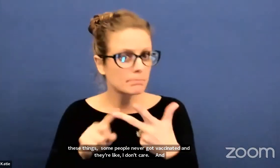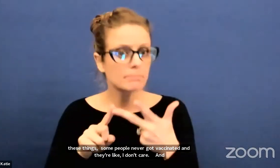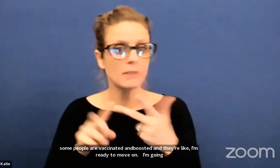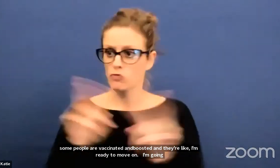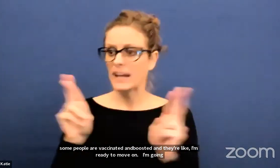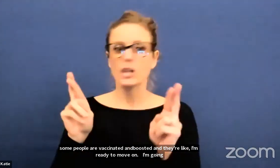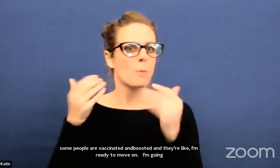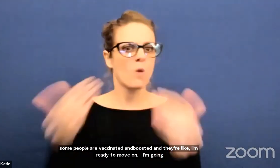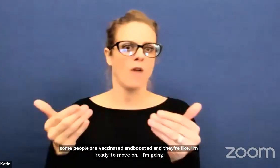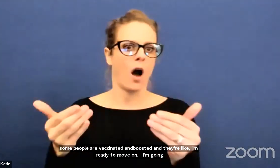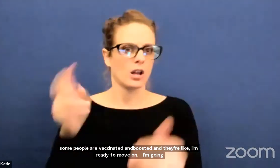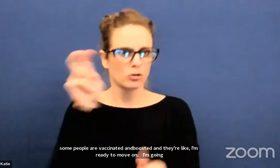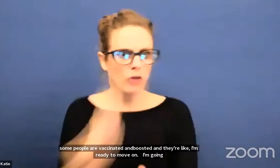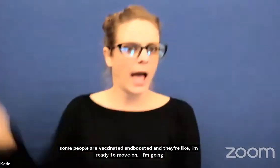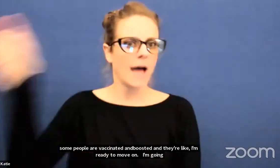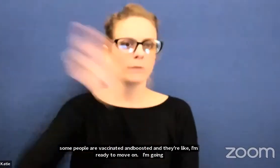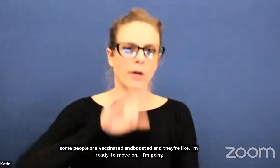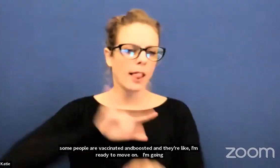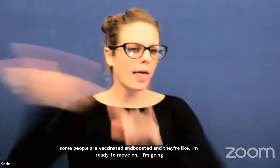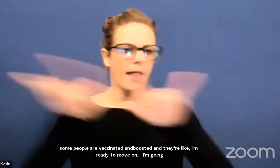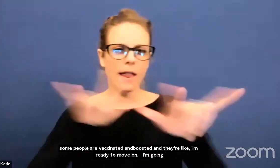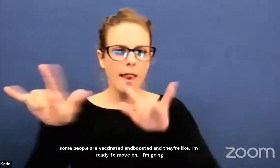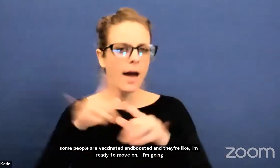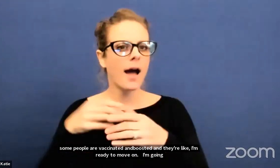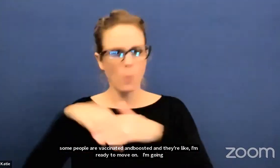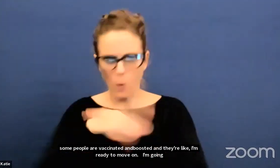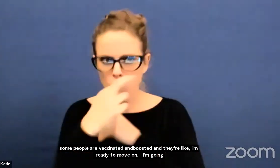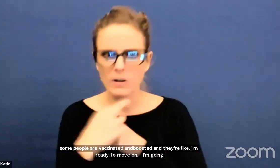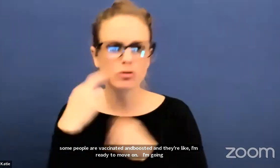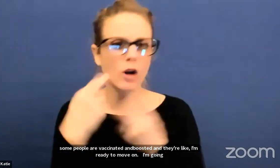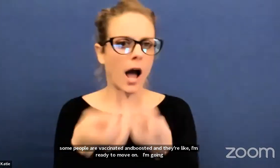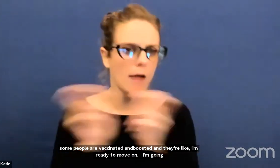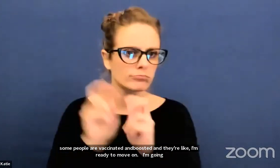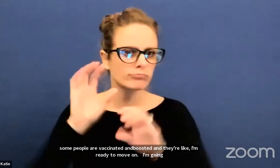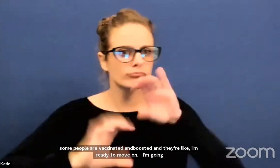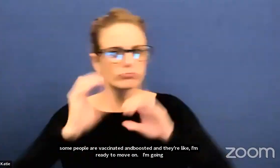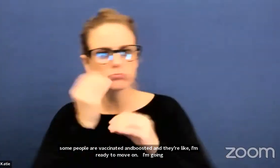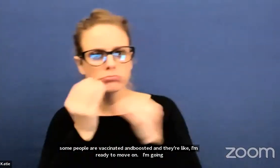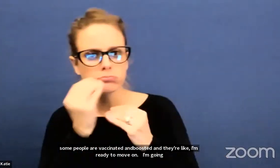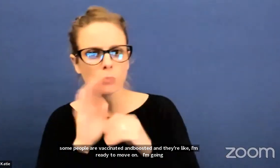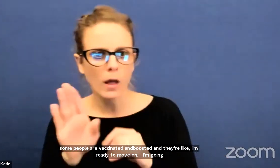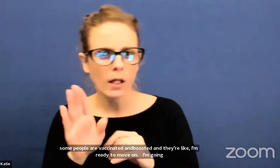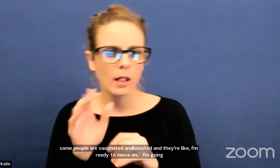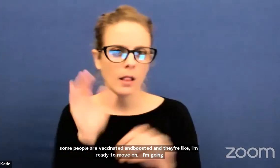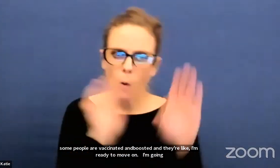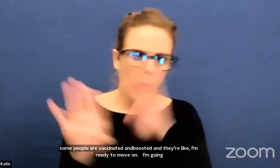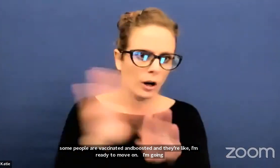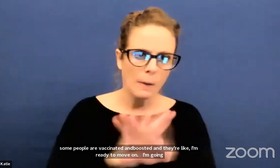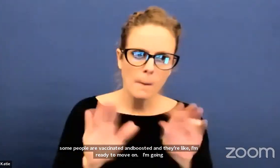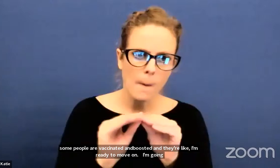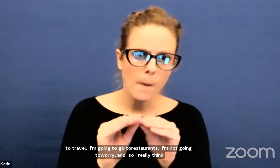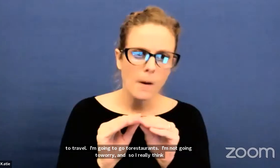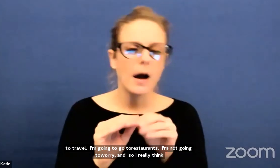to restaurants. I'm not going to worry. And so I really think that that's